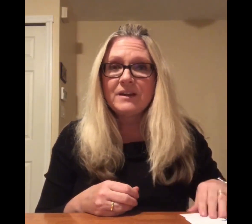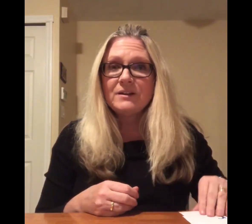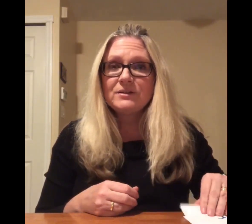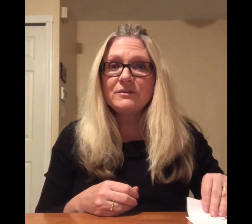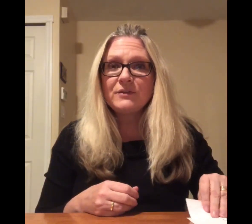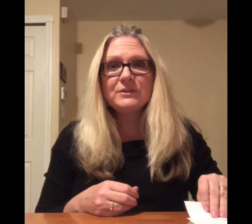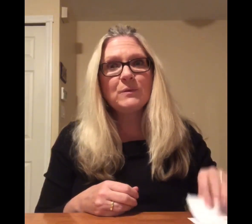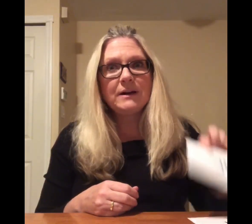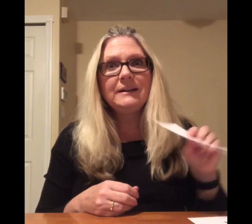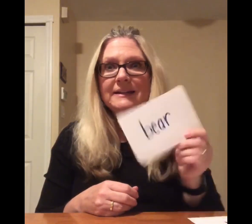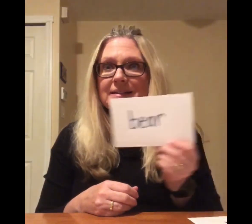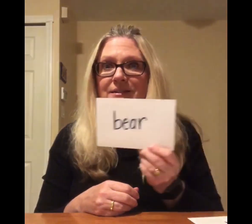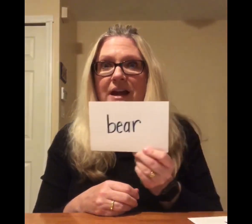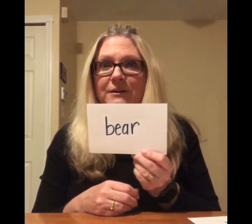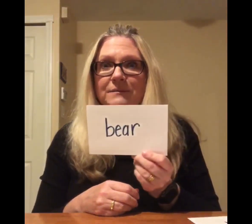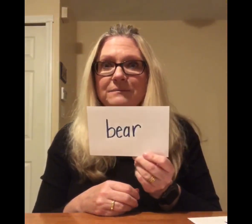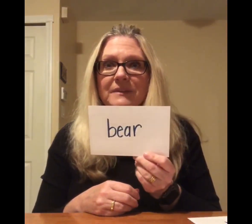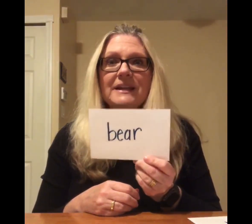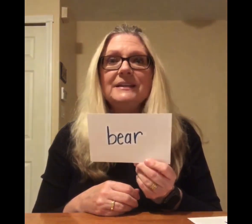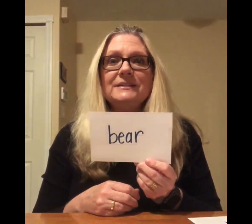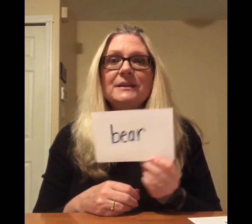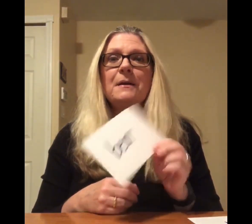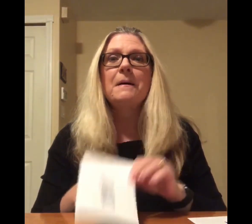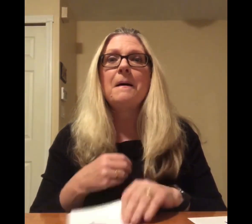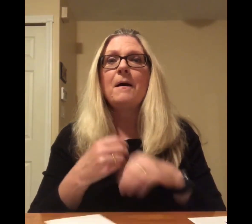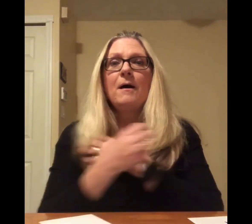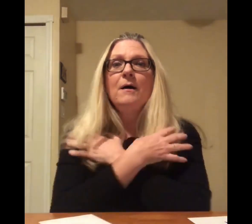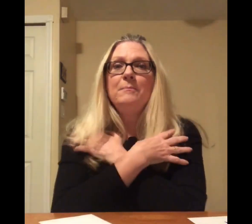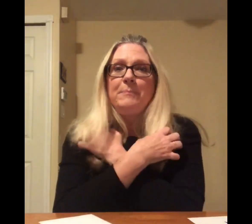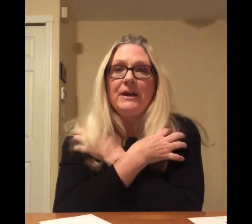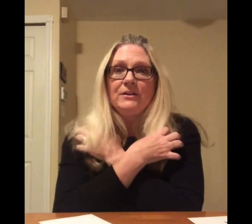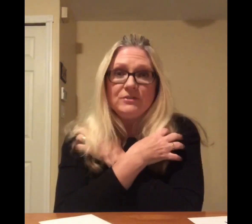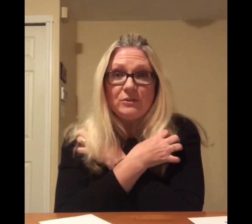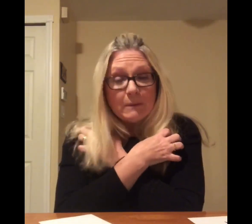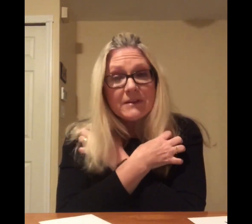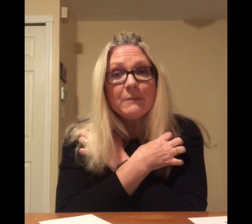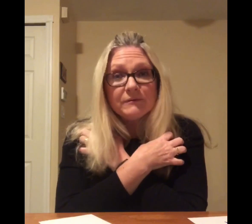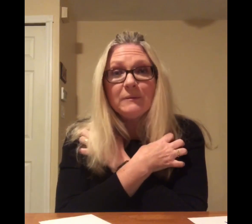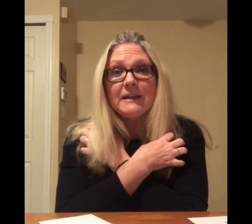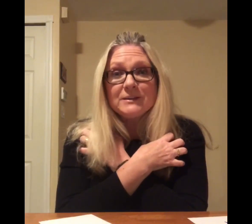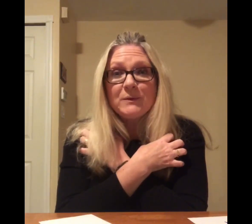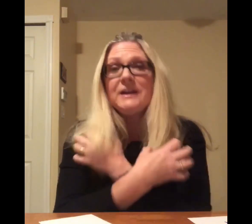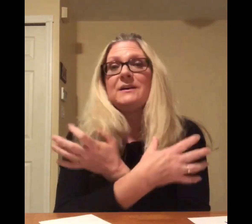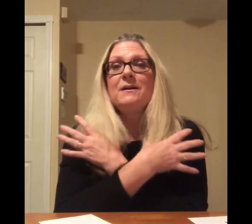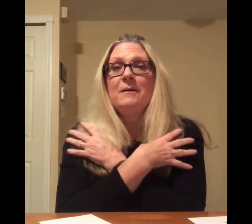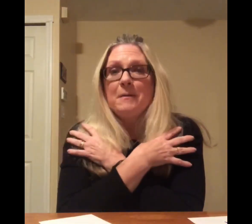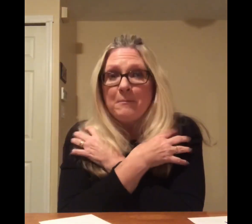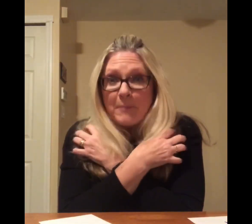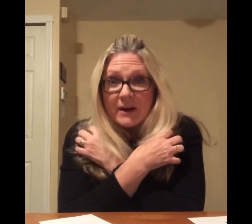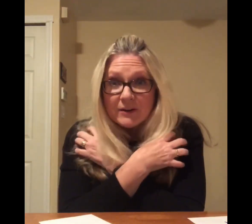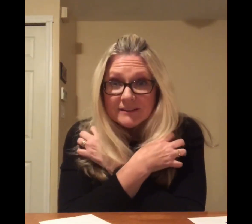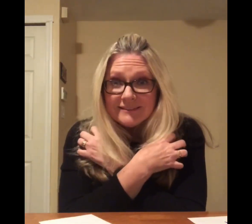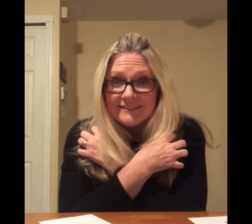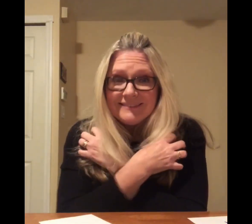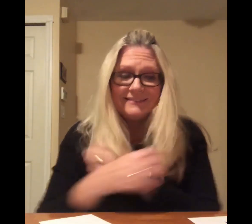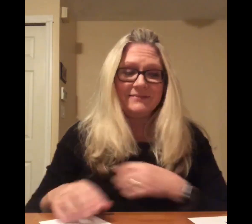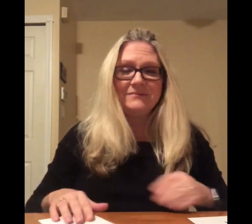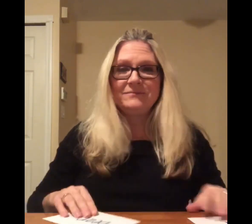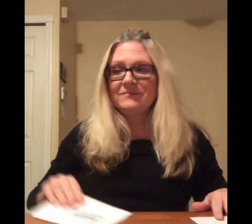So the first one, it's in the title, is bear. Do you remember that one from last week? Bear.